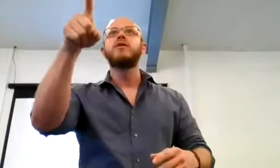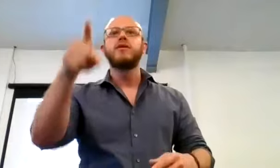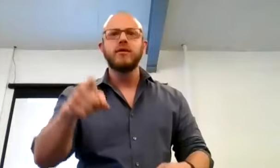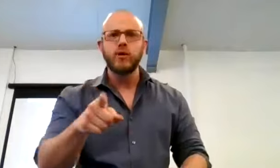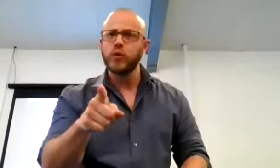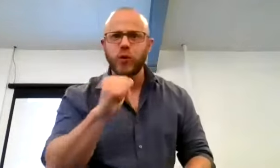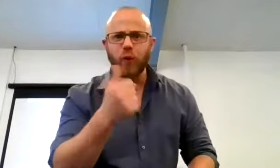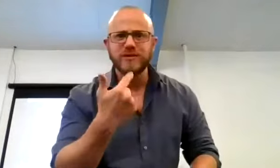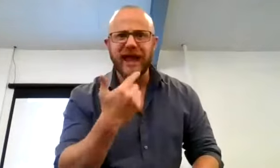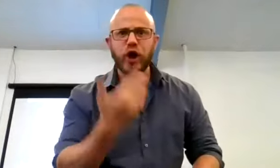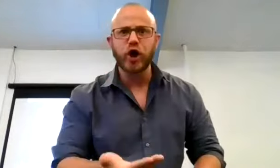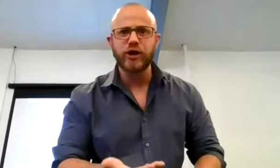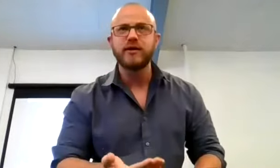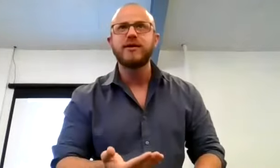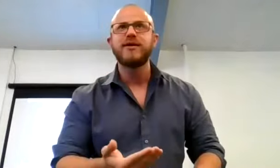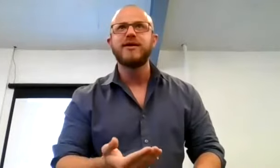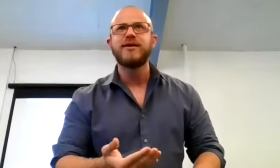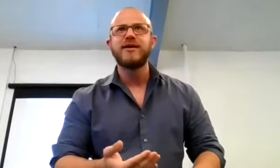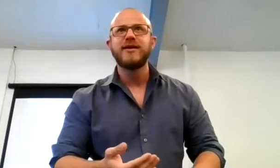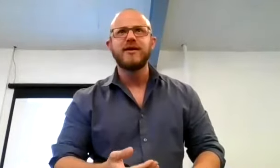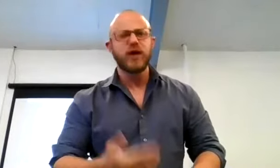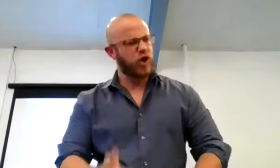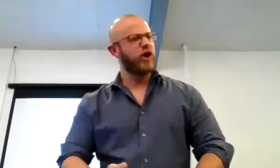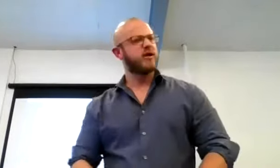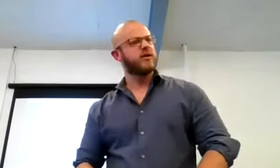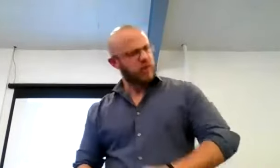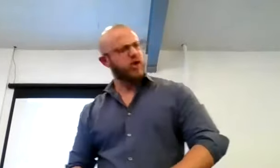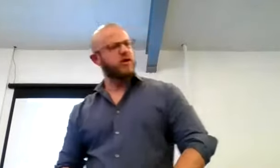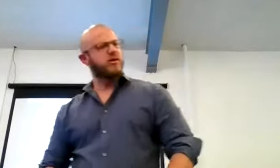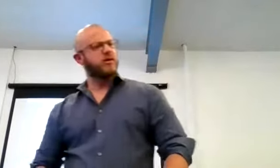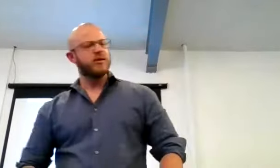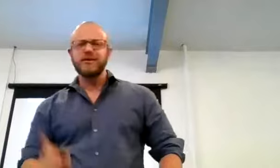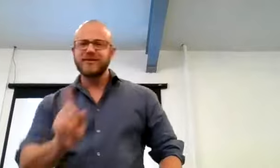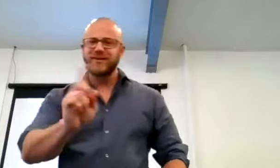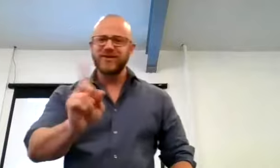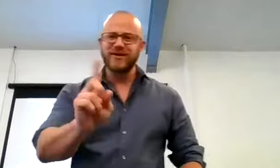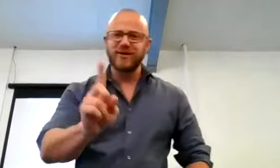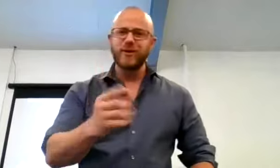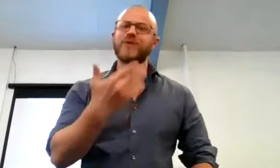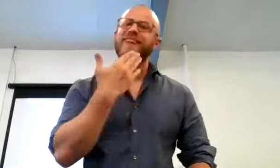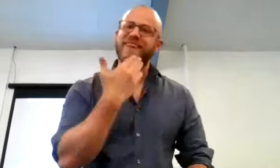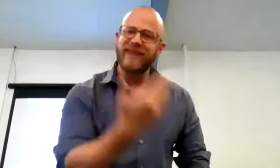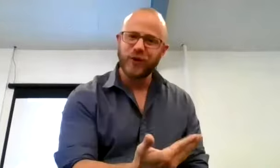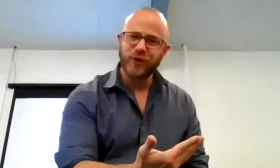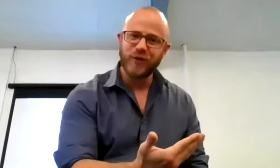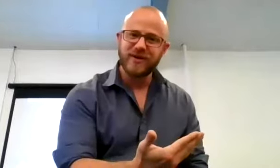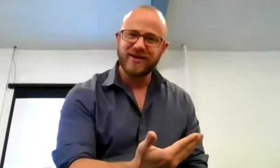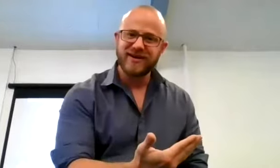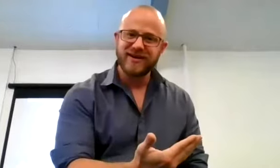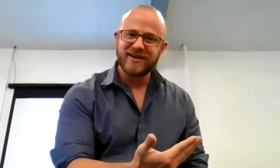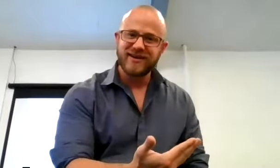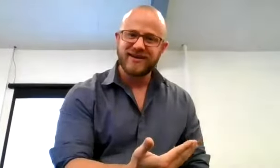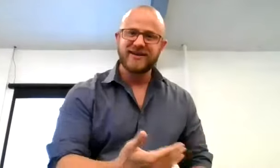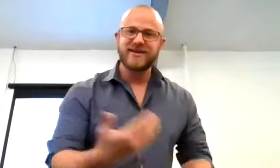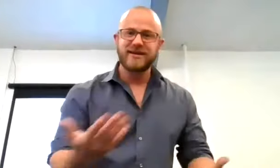you. You're not gonna say, good. Good, I appreciate you, I'm good, open the door. No, you say, thank